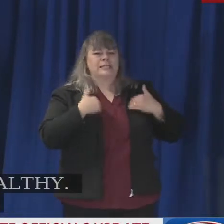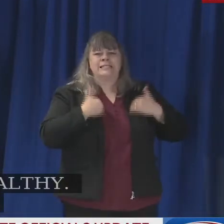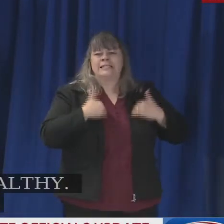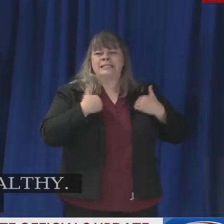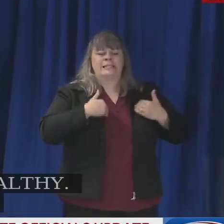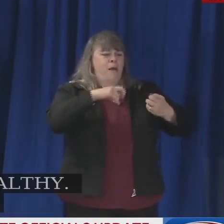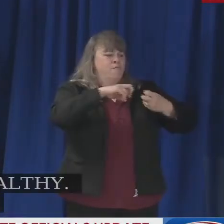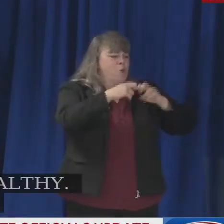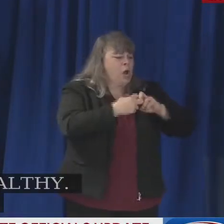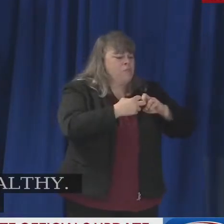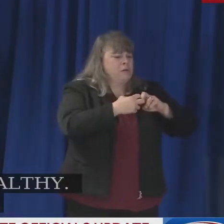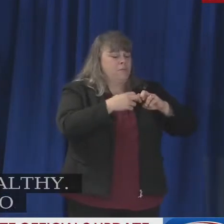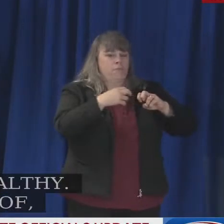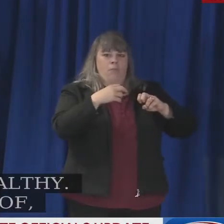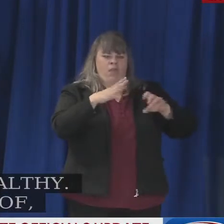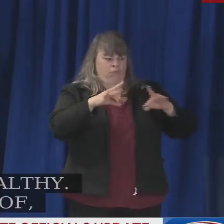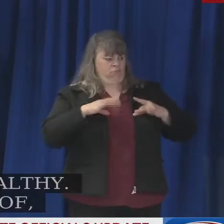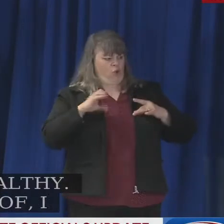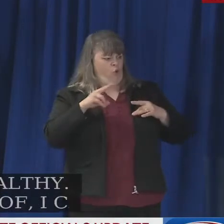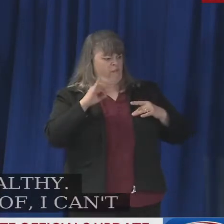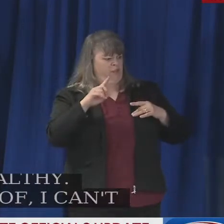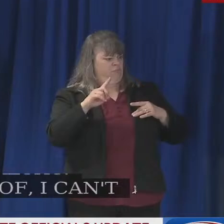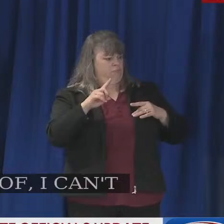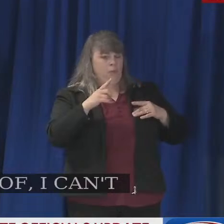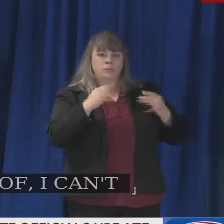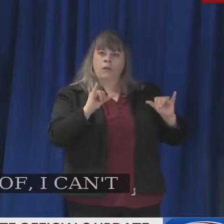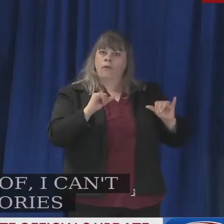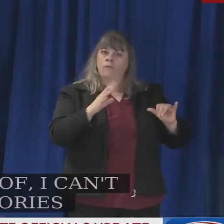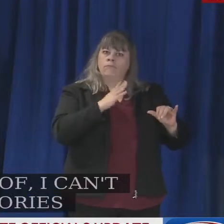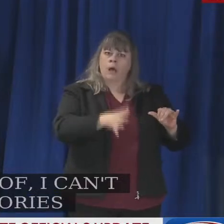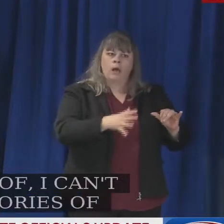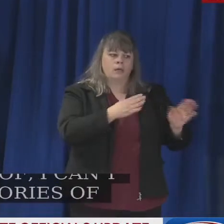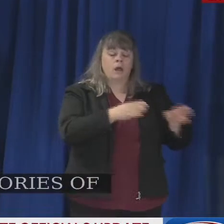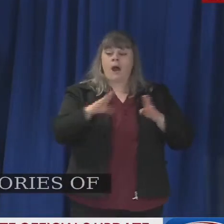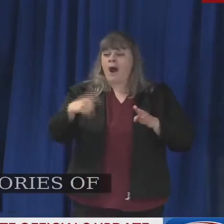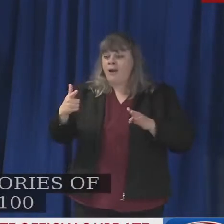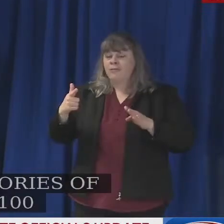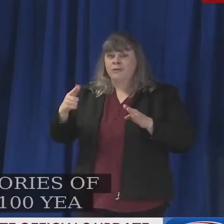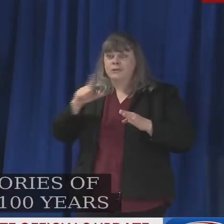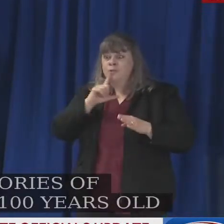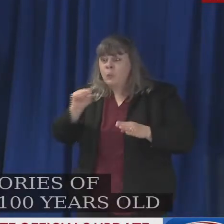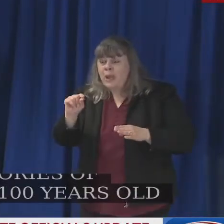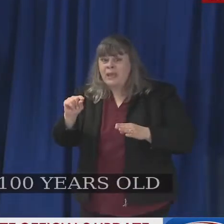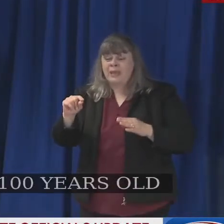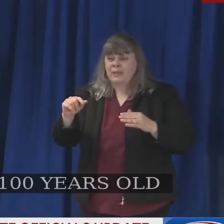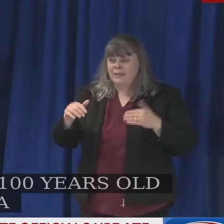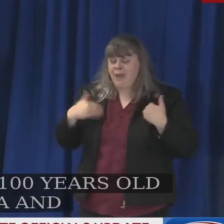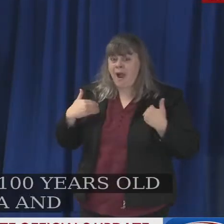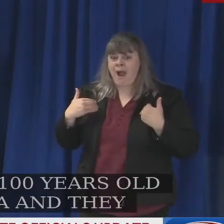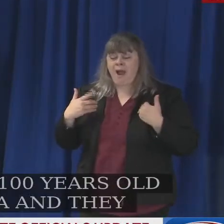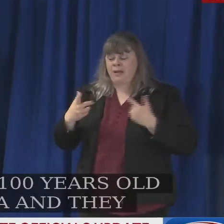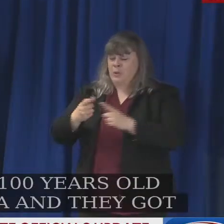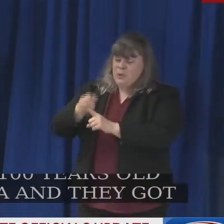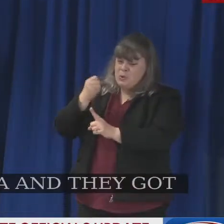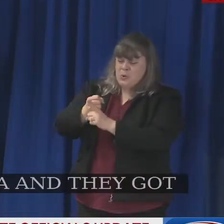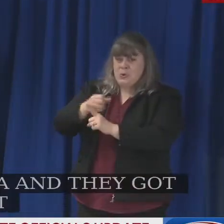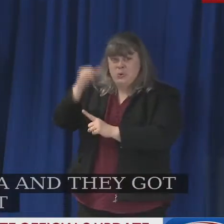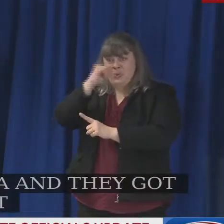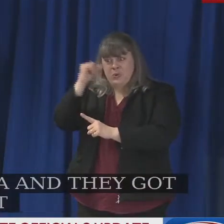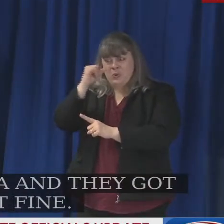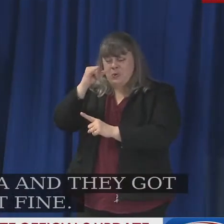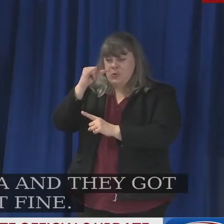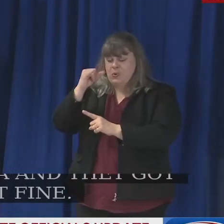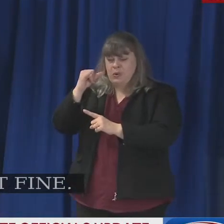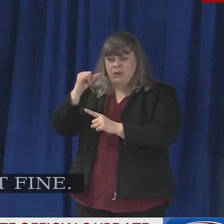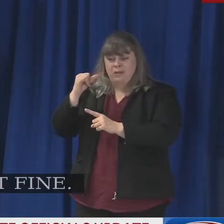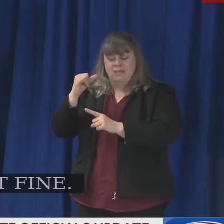got COVID and got through it just fine. And then you see folks of younger individuals that are incredibly healthy, and for whatever reason, it hit them really, really hard,